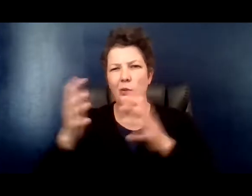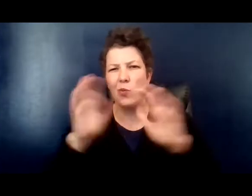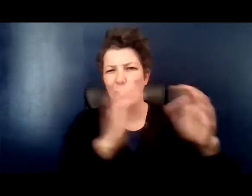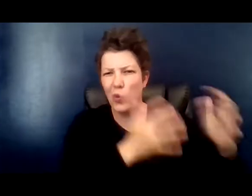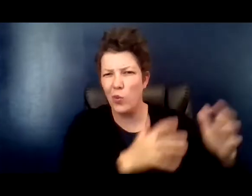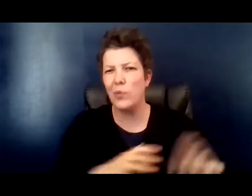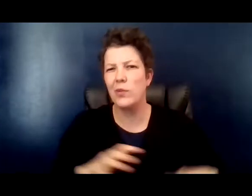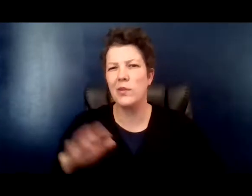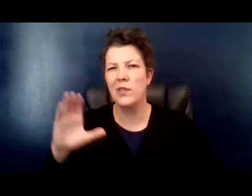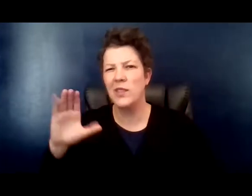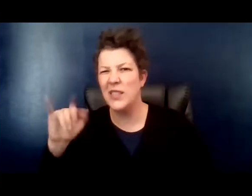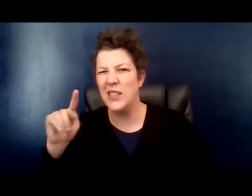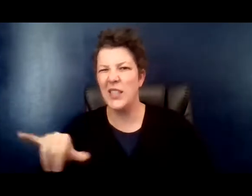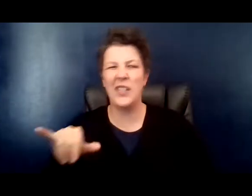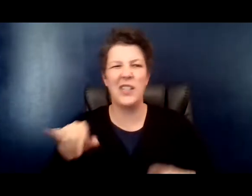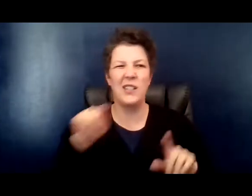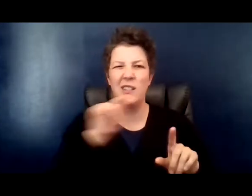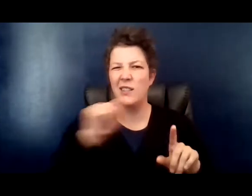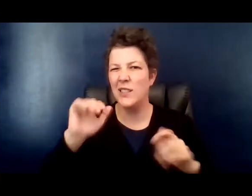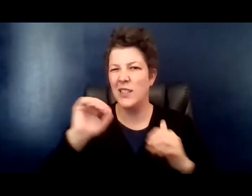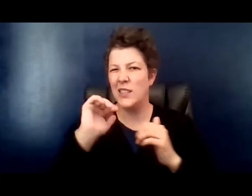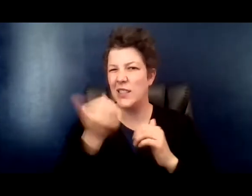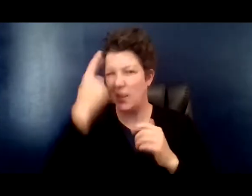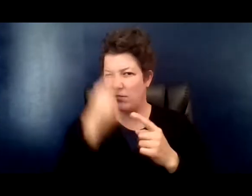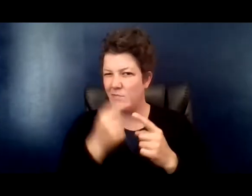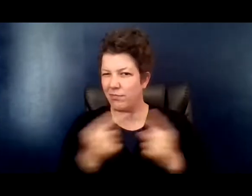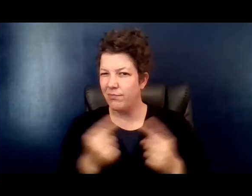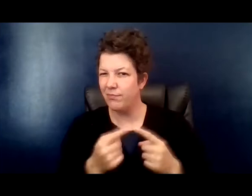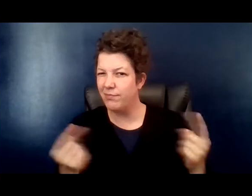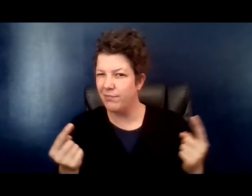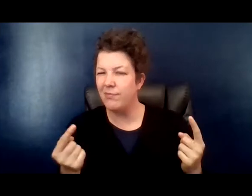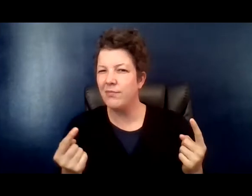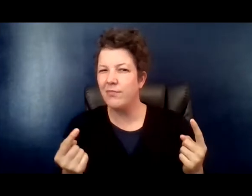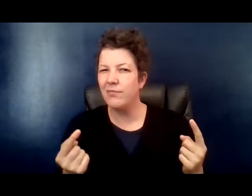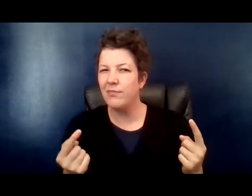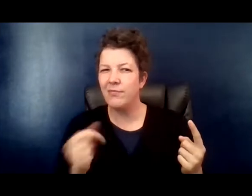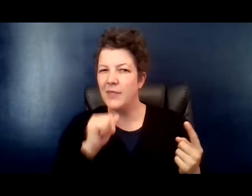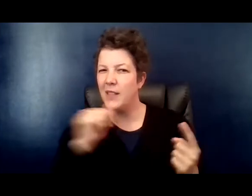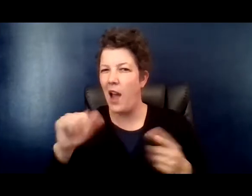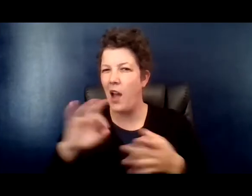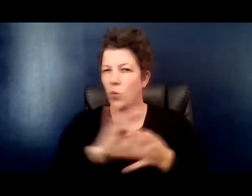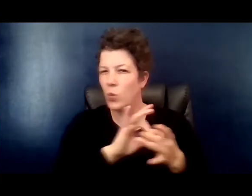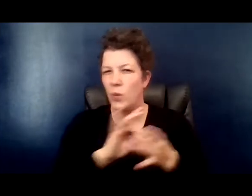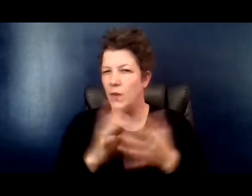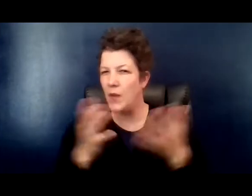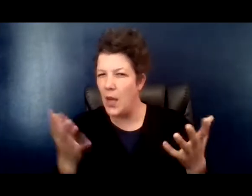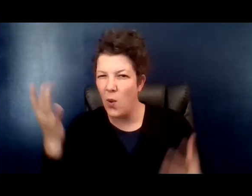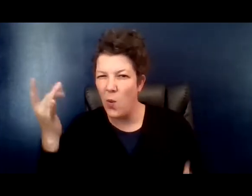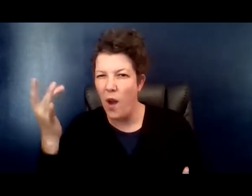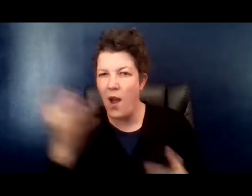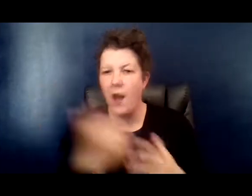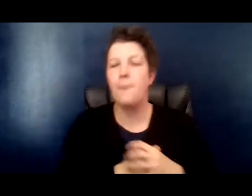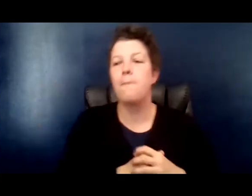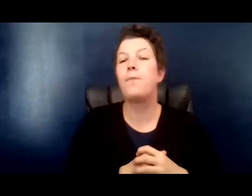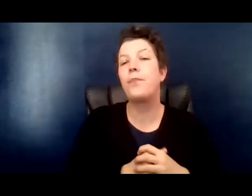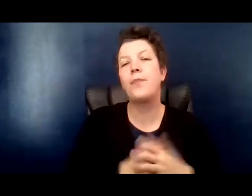what the county and city have done throughout the COVID outbreak? Well, I don't know that there's a disconnect. I mean, I think the common thread is that we want to,